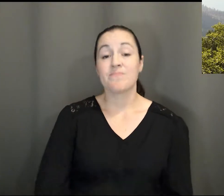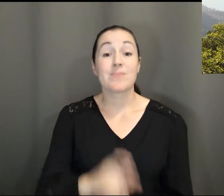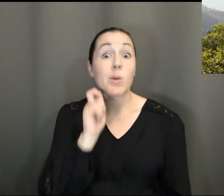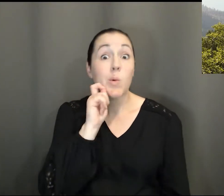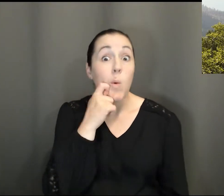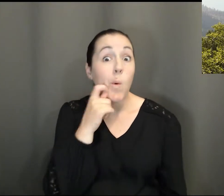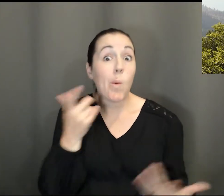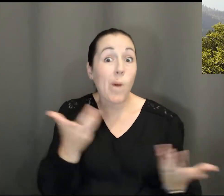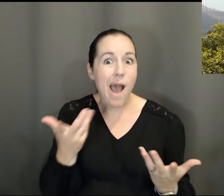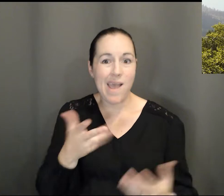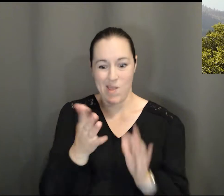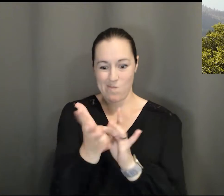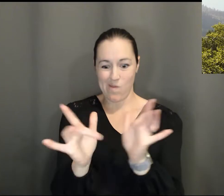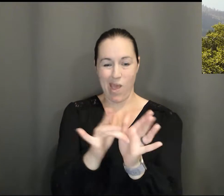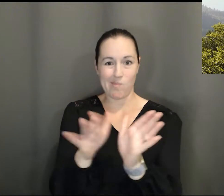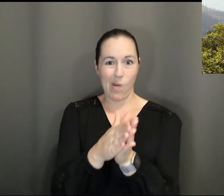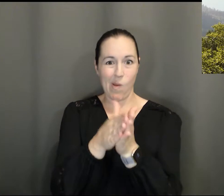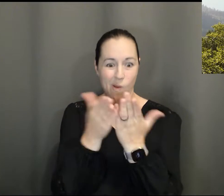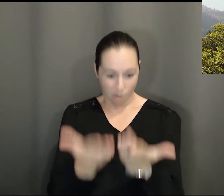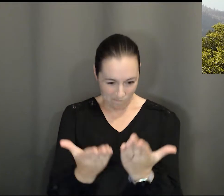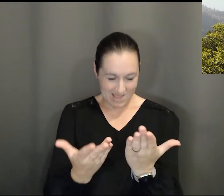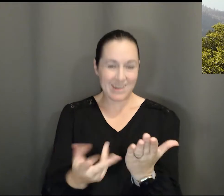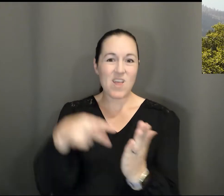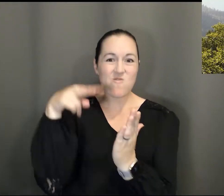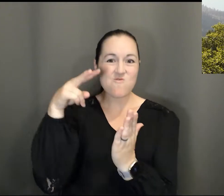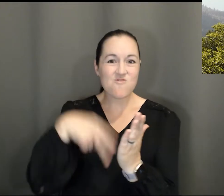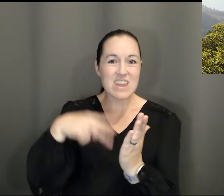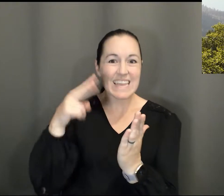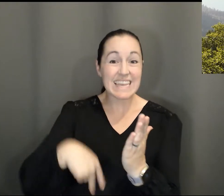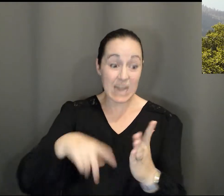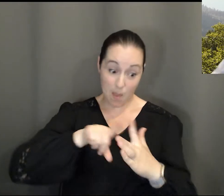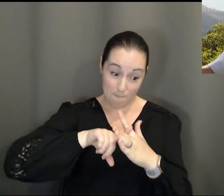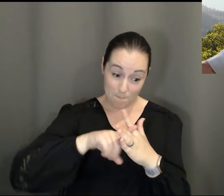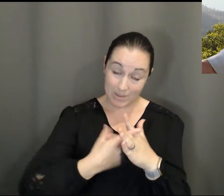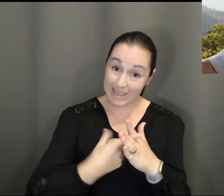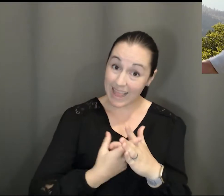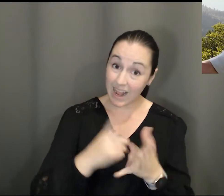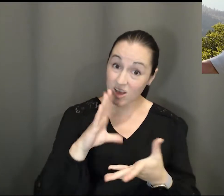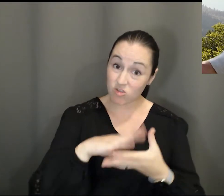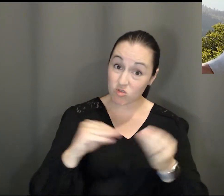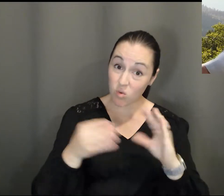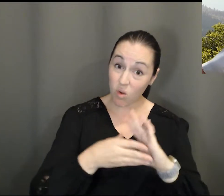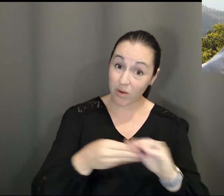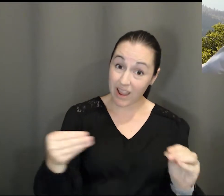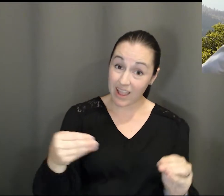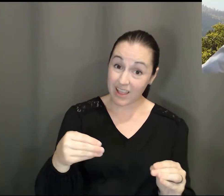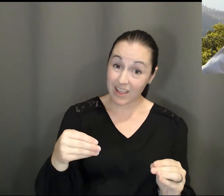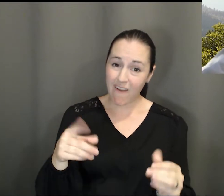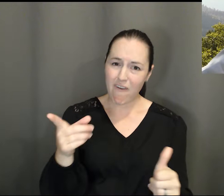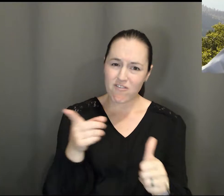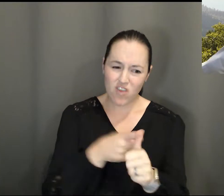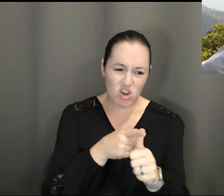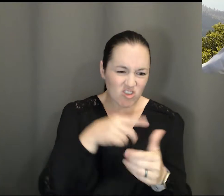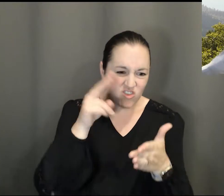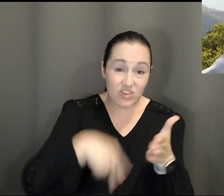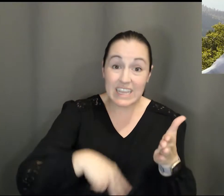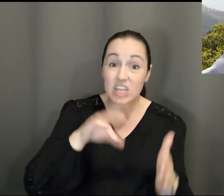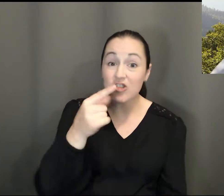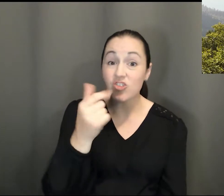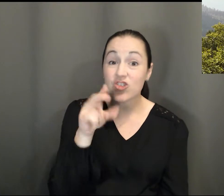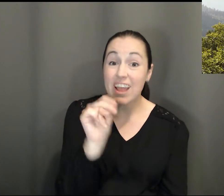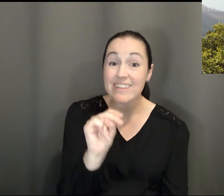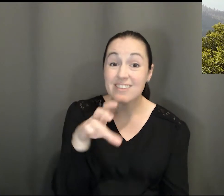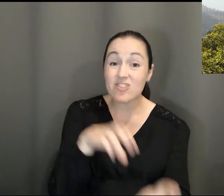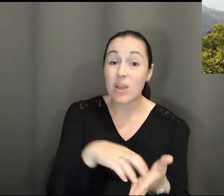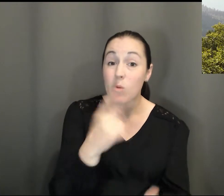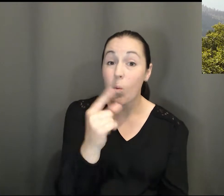verse 1, is a reference to how big God is. I guess God just knew how much we would need to know how big He is